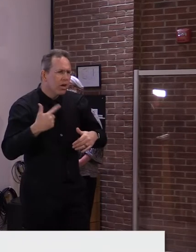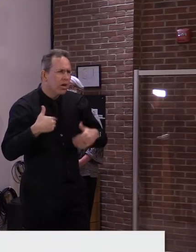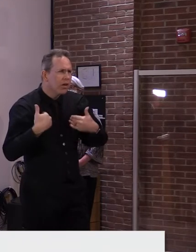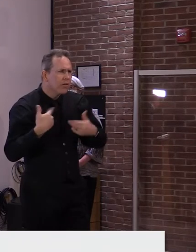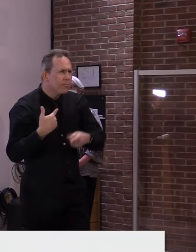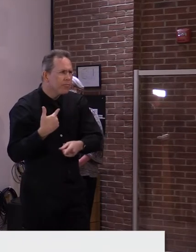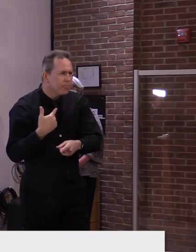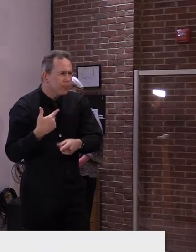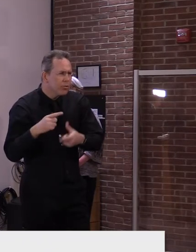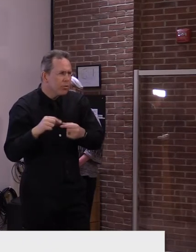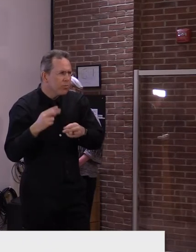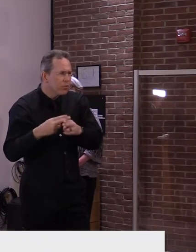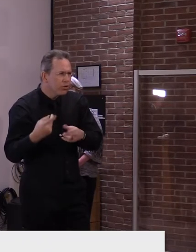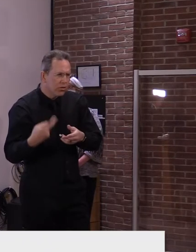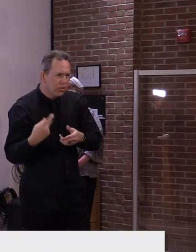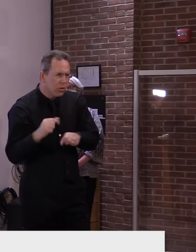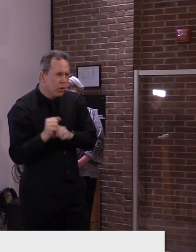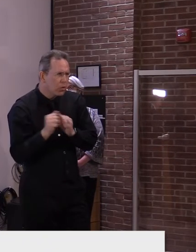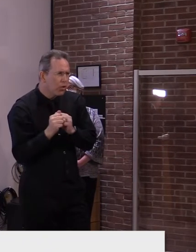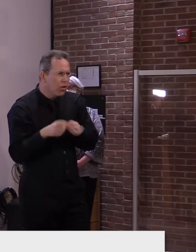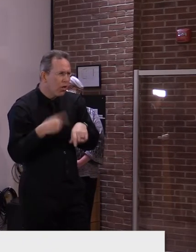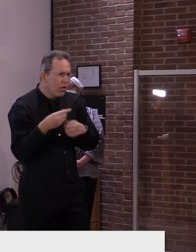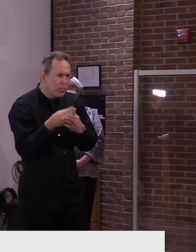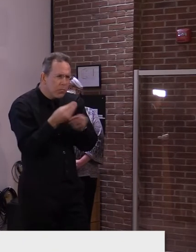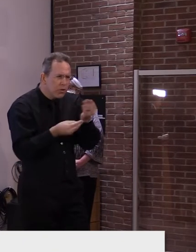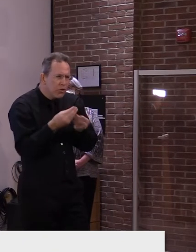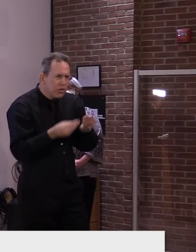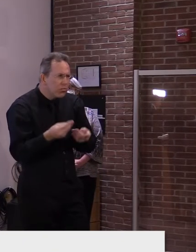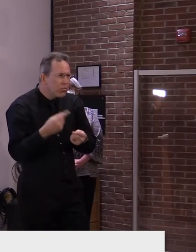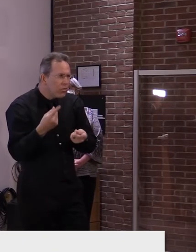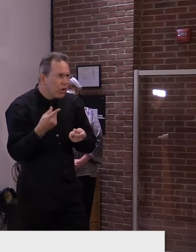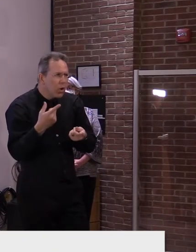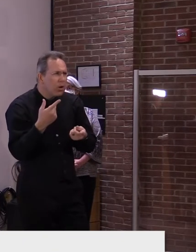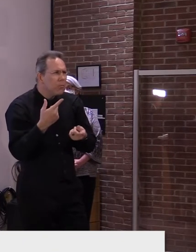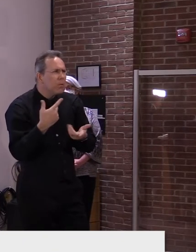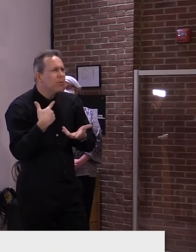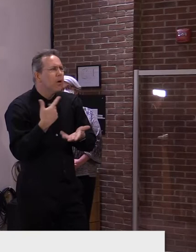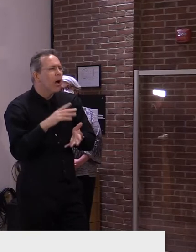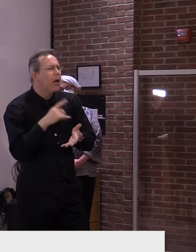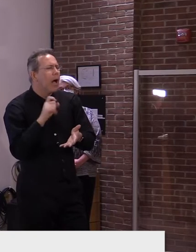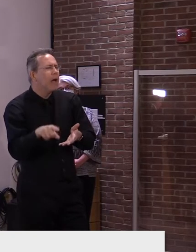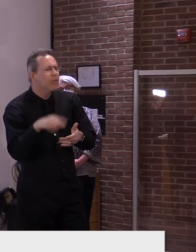this issue than I have over the last couple of days.